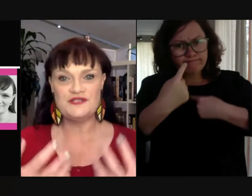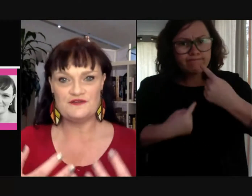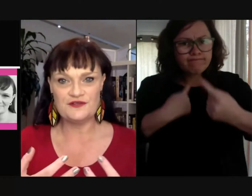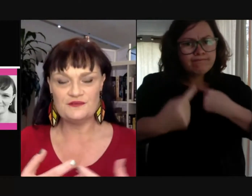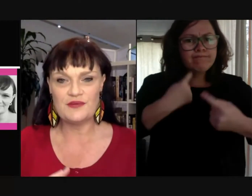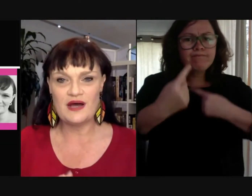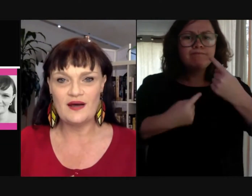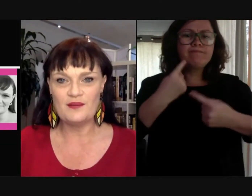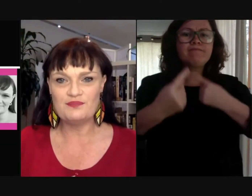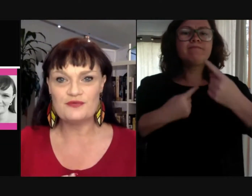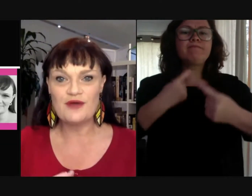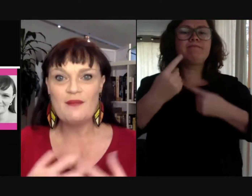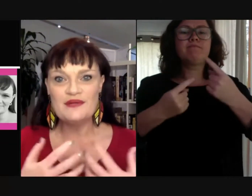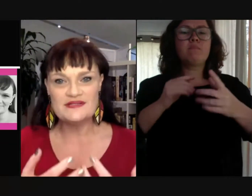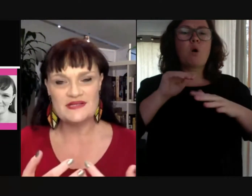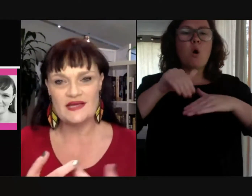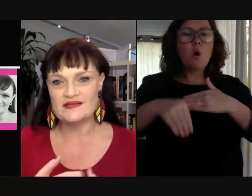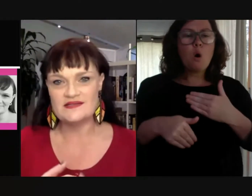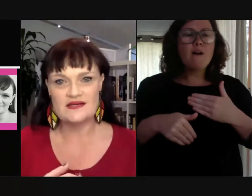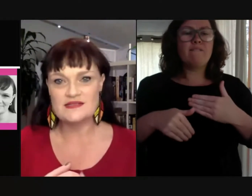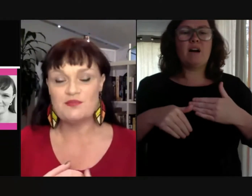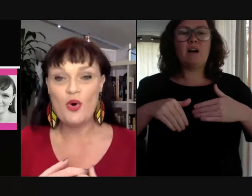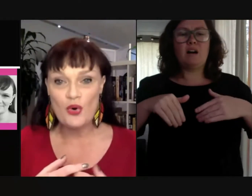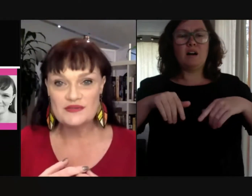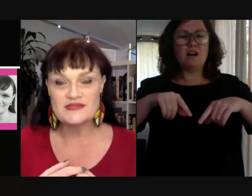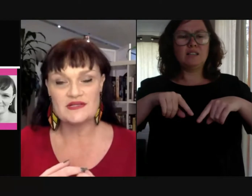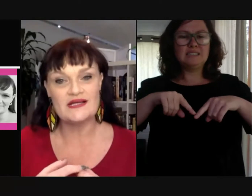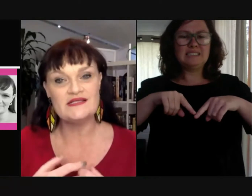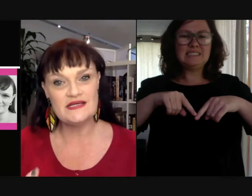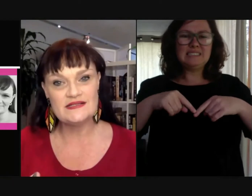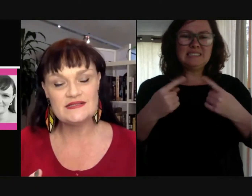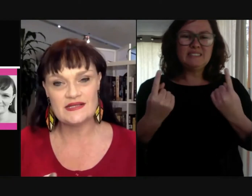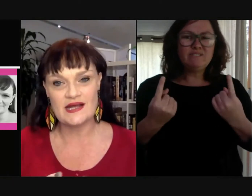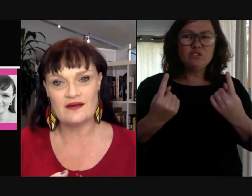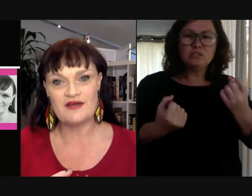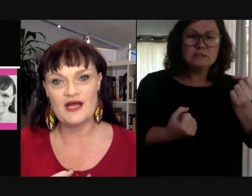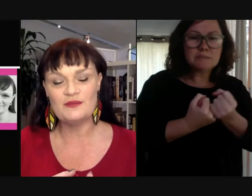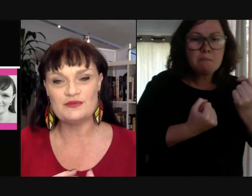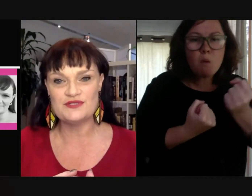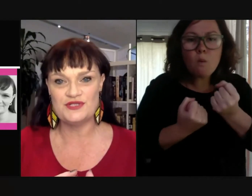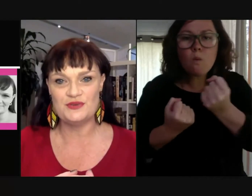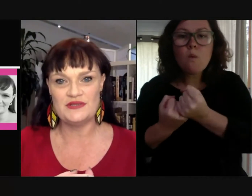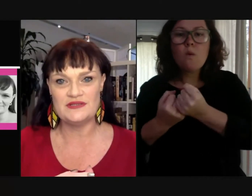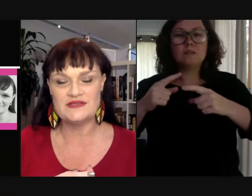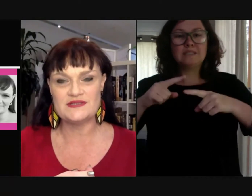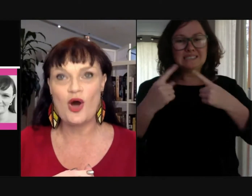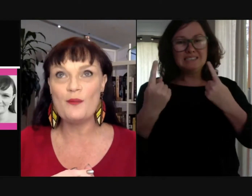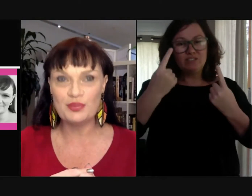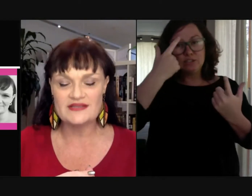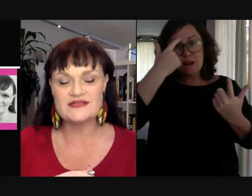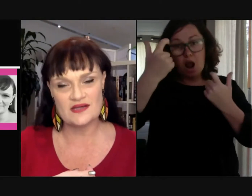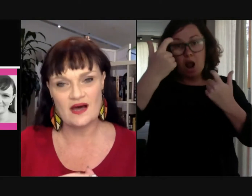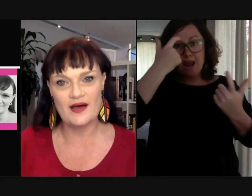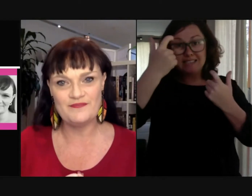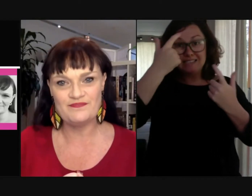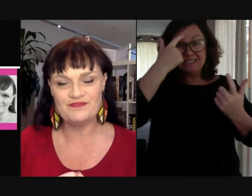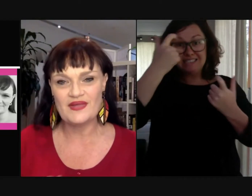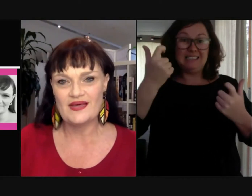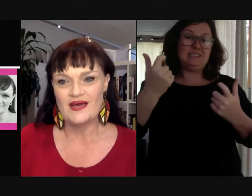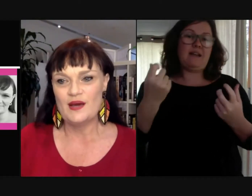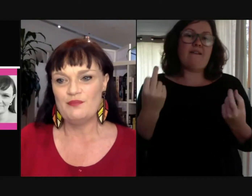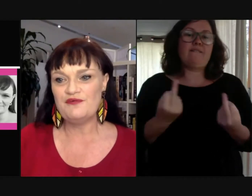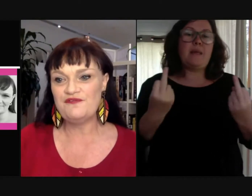of the different parameters and supports and ideas that are available to you in this complex